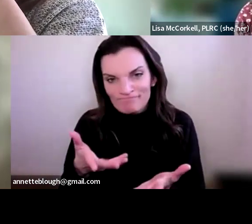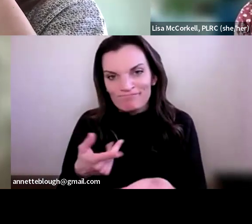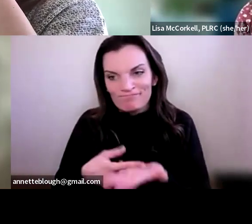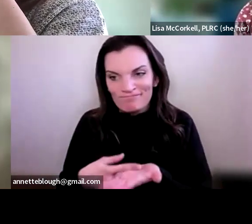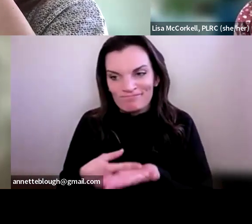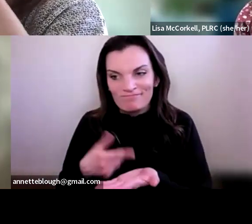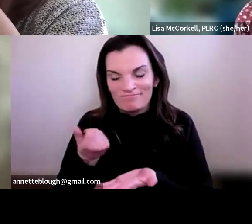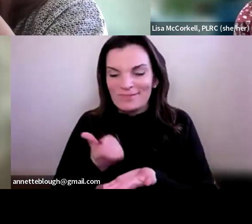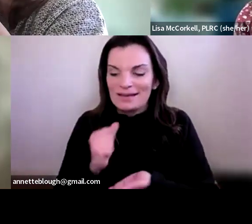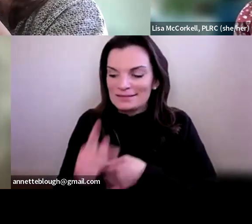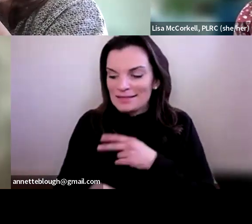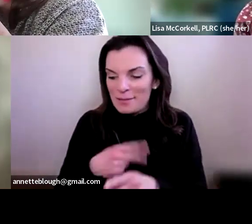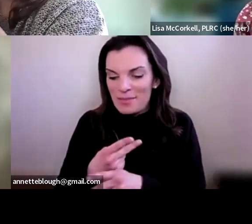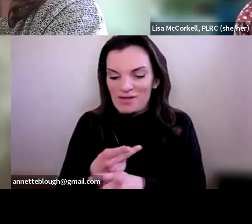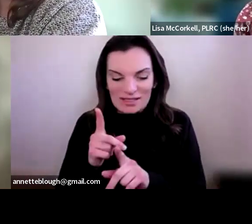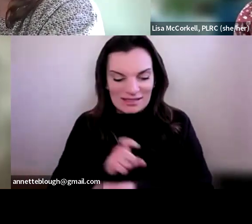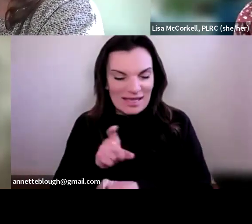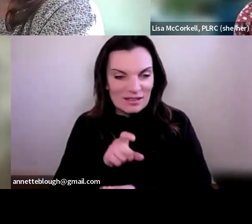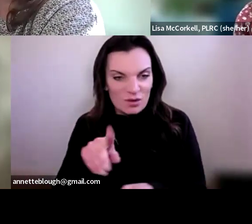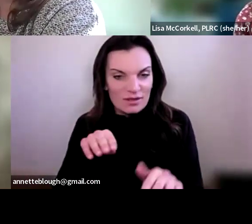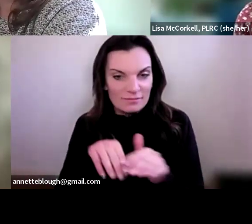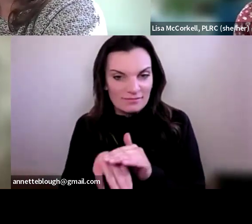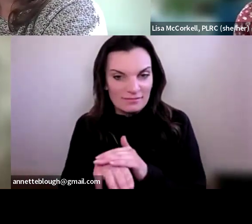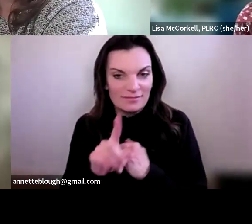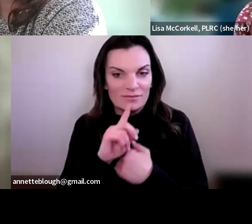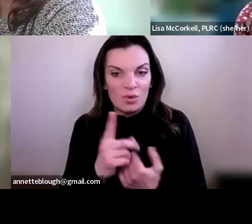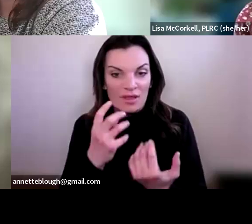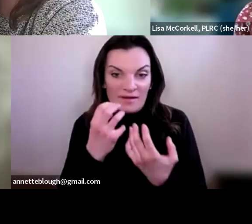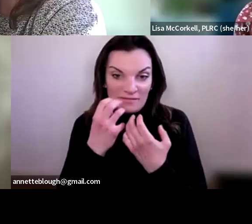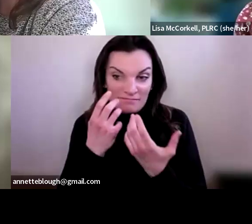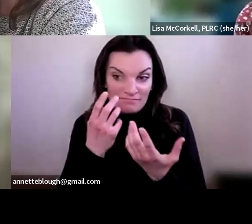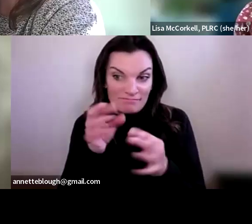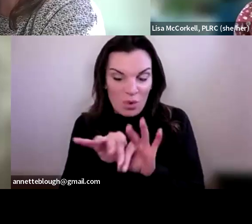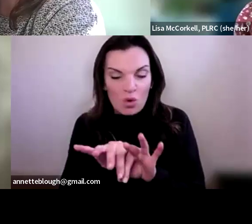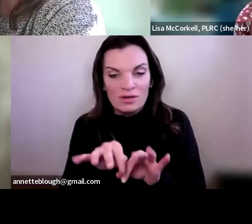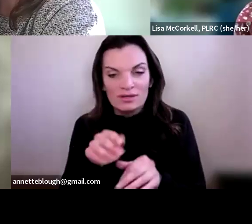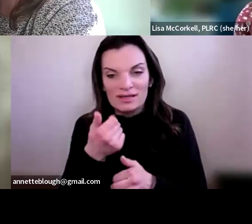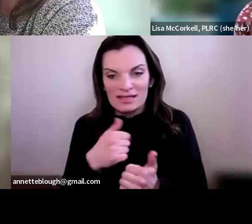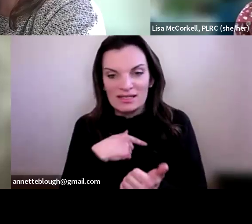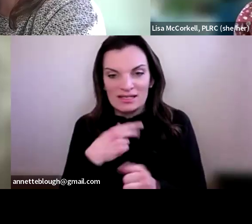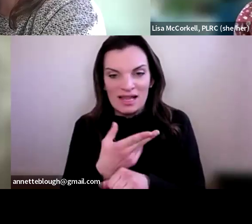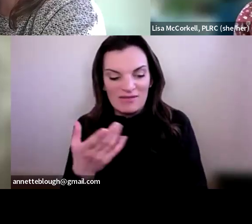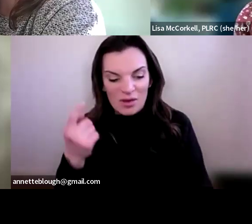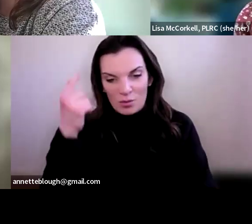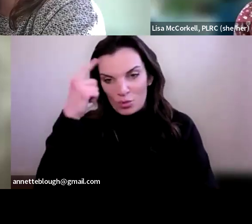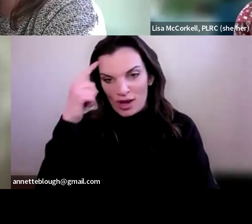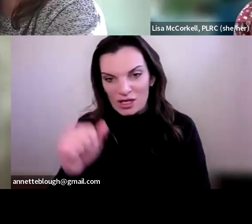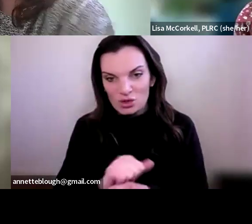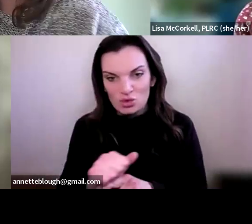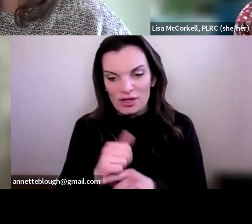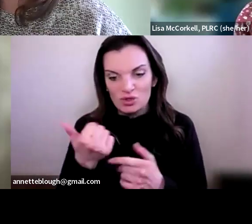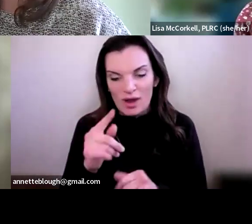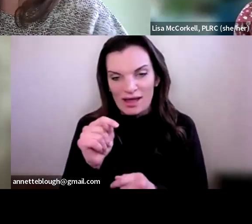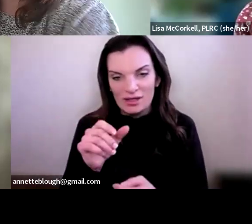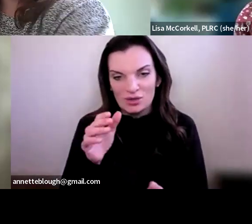of testing you can access, of course, is really valuable. Any kind of, I use a lot of brain training to kind of try